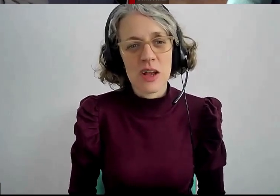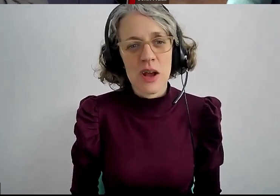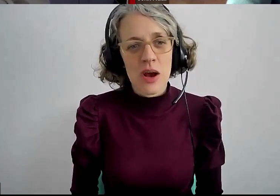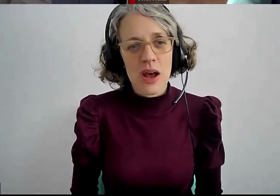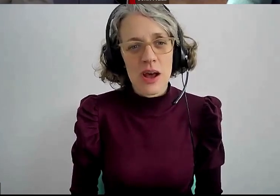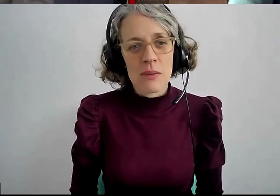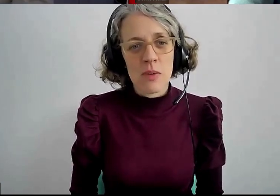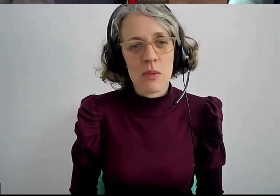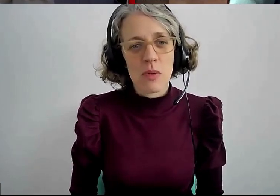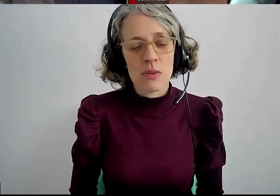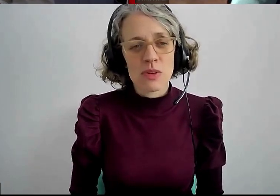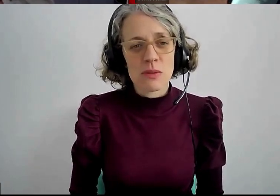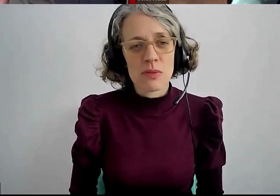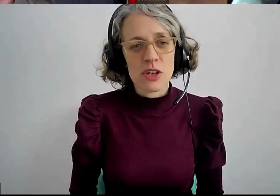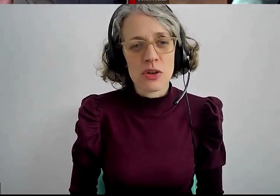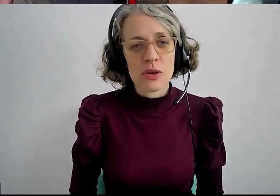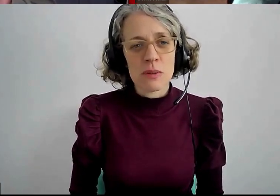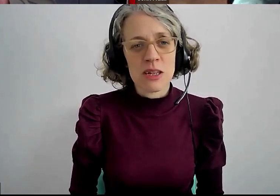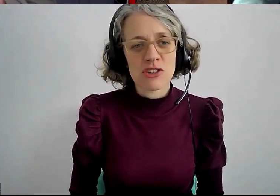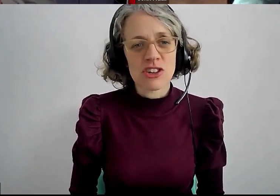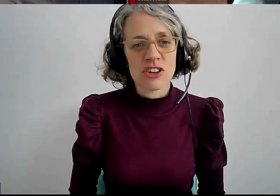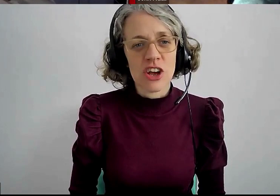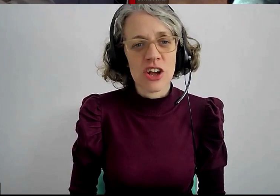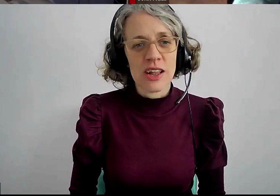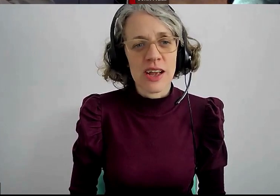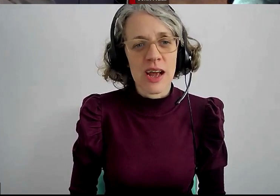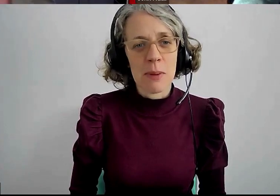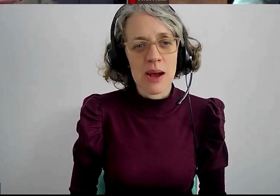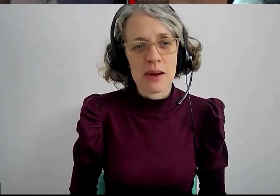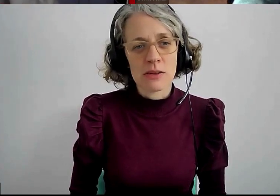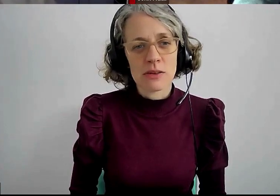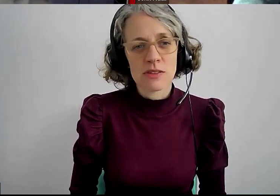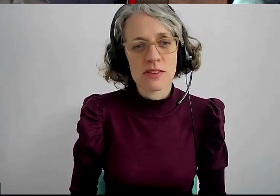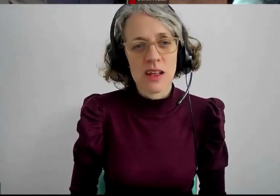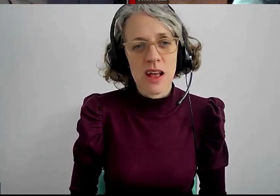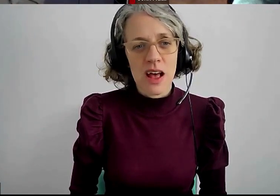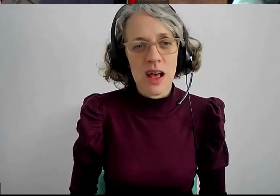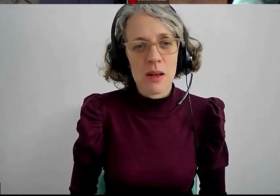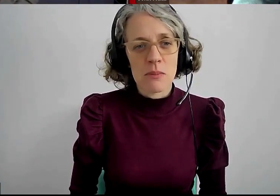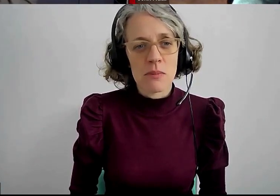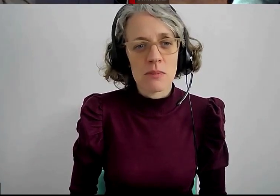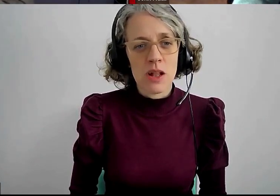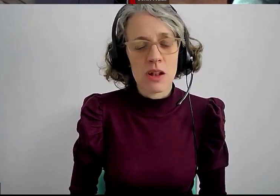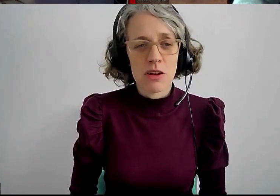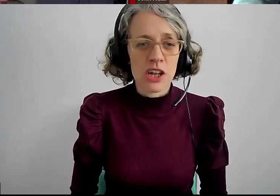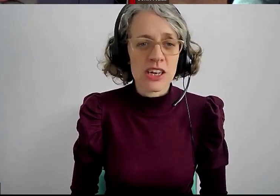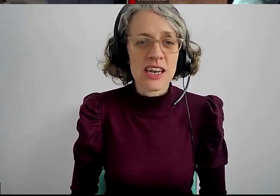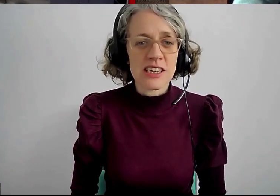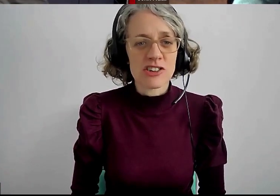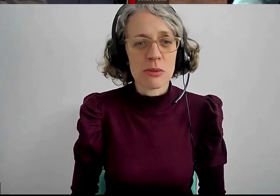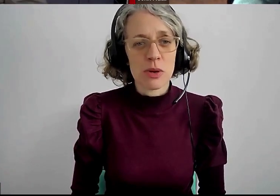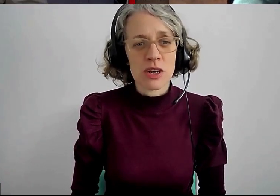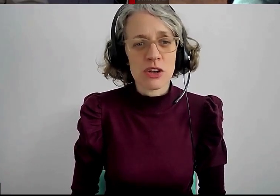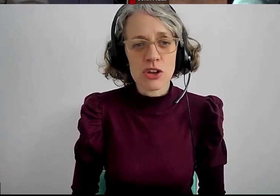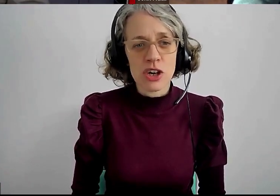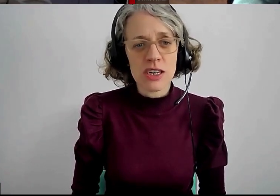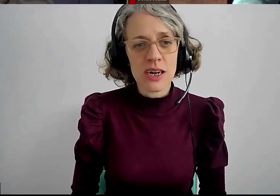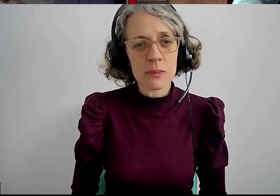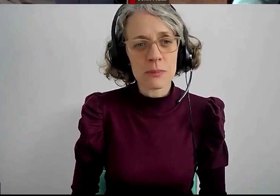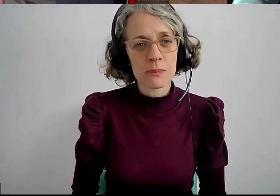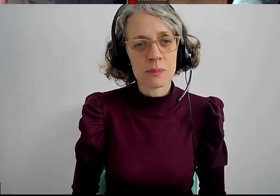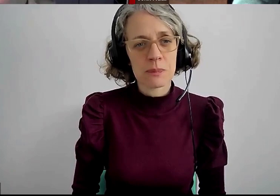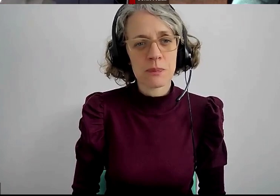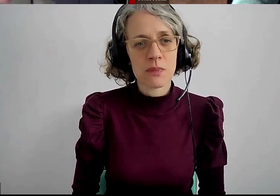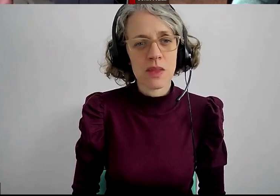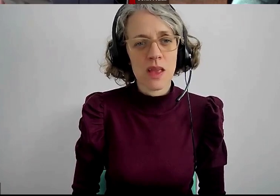question was something you mentioned earlier about learning leadership when you're